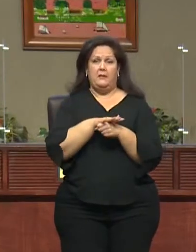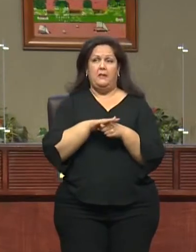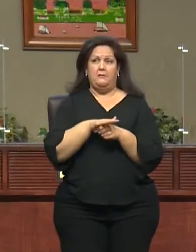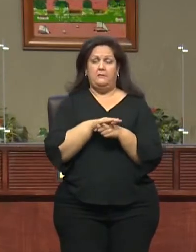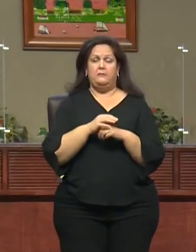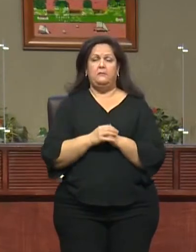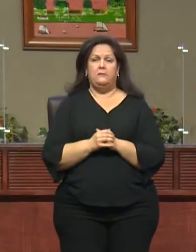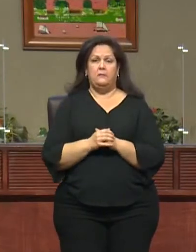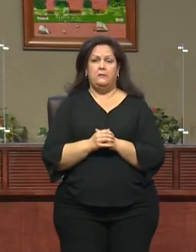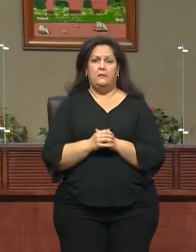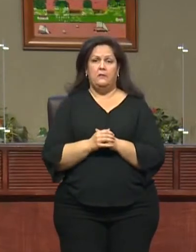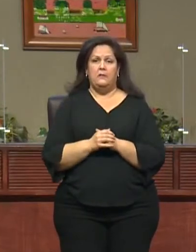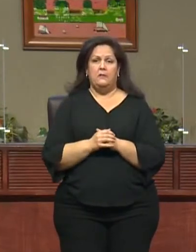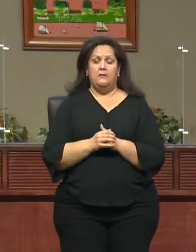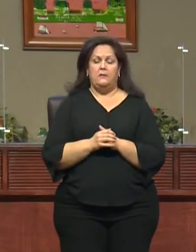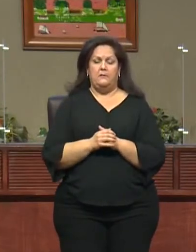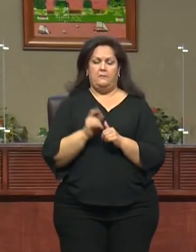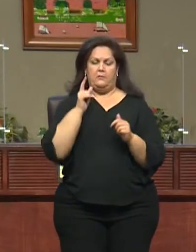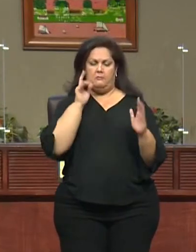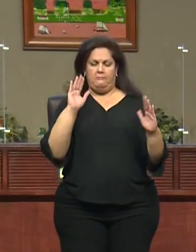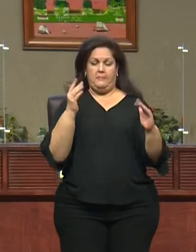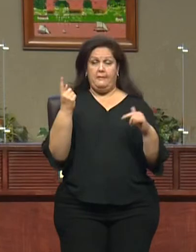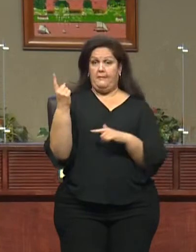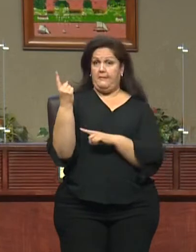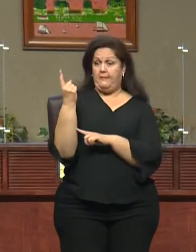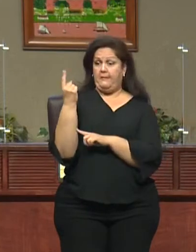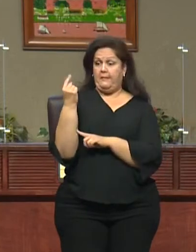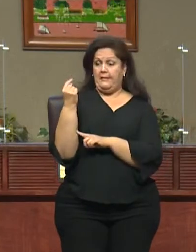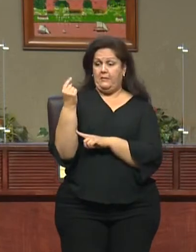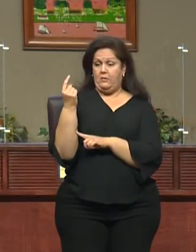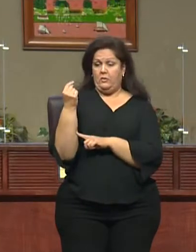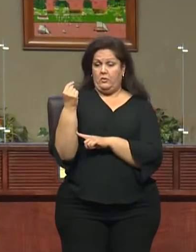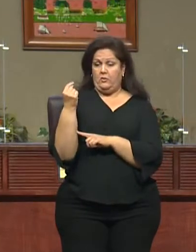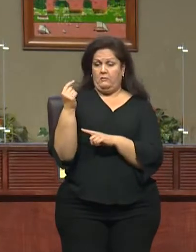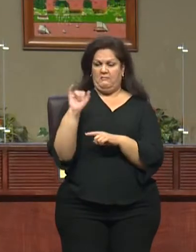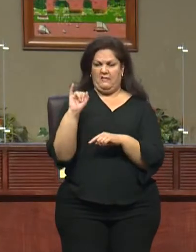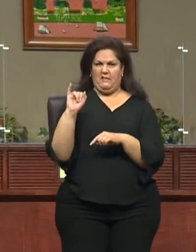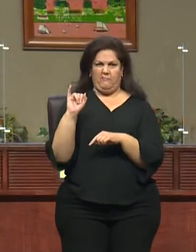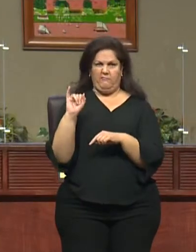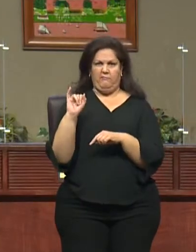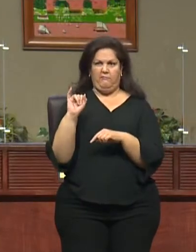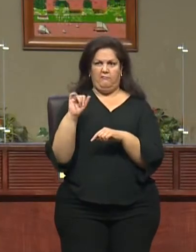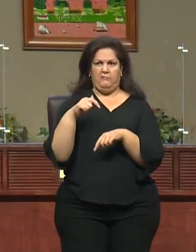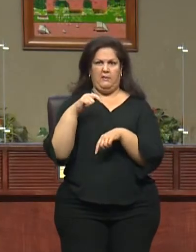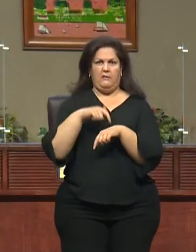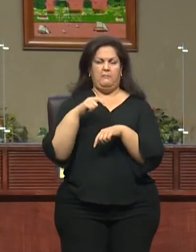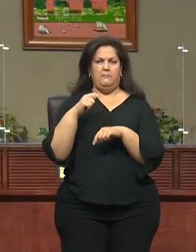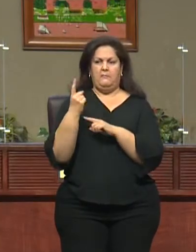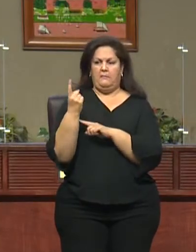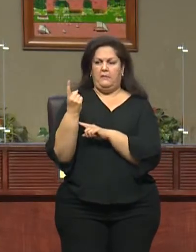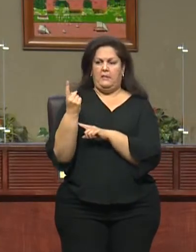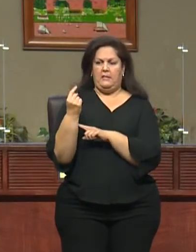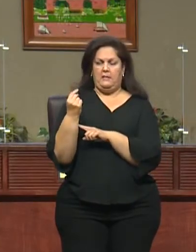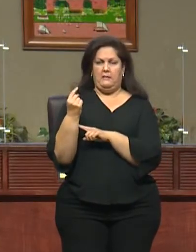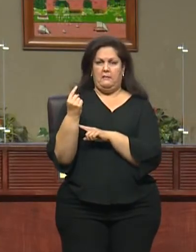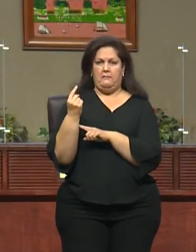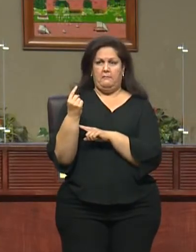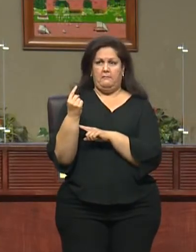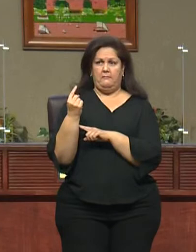Last year, in order to put this into perspective, at this time last year, no